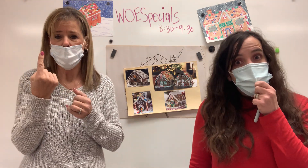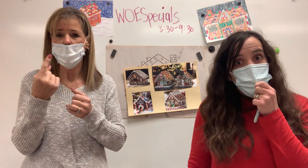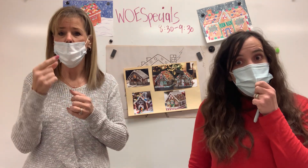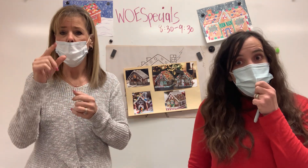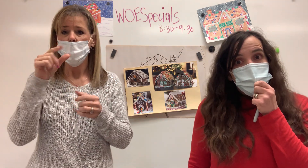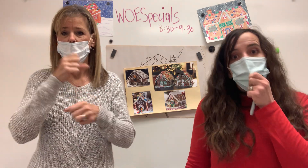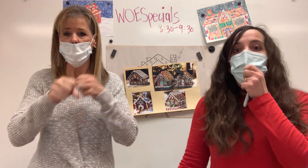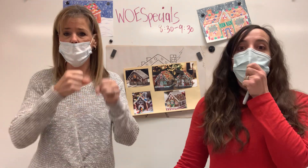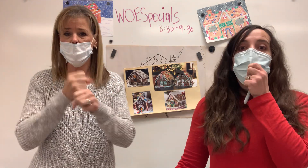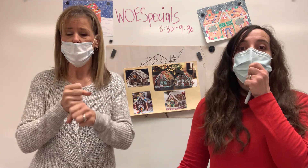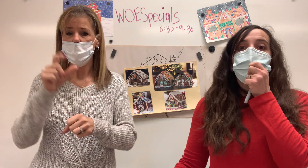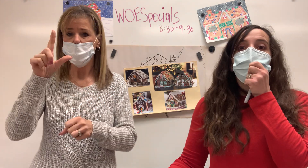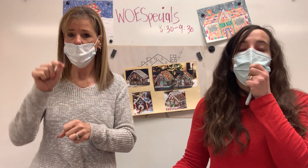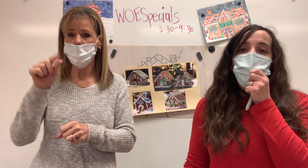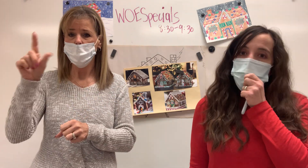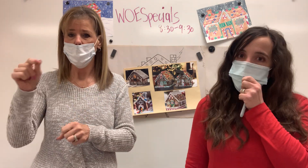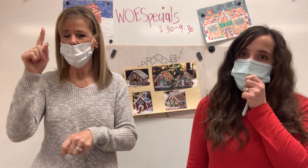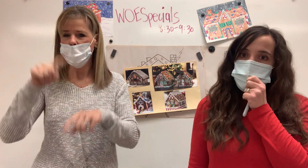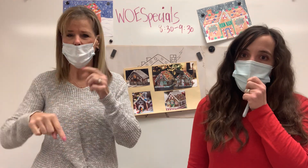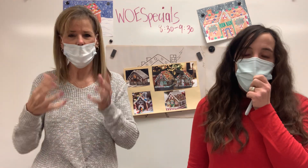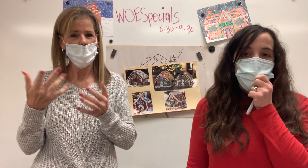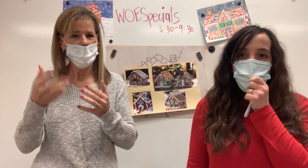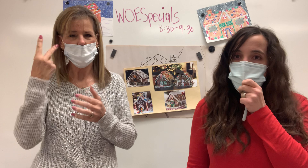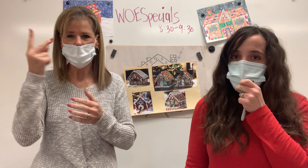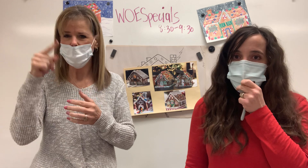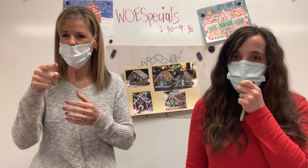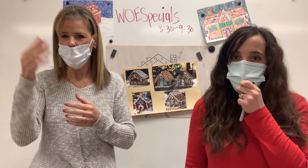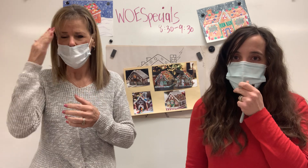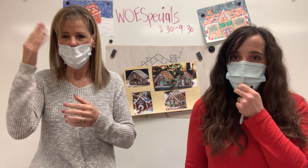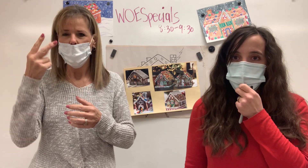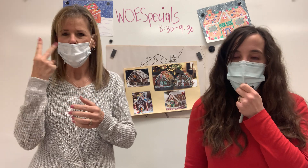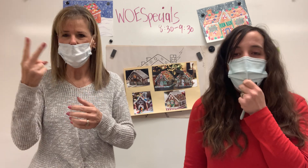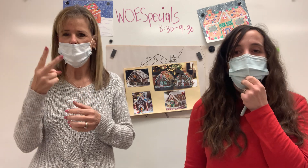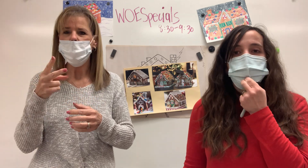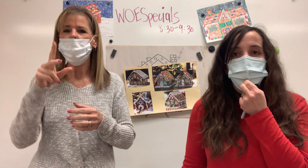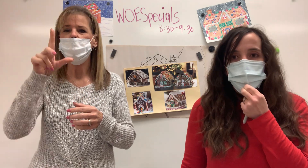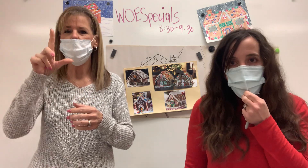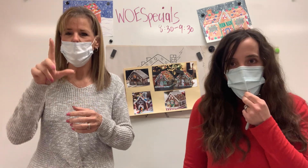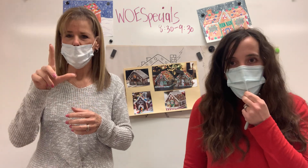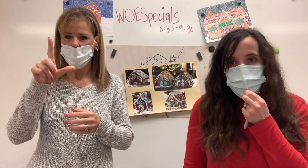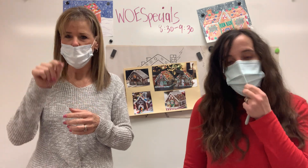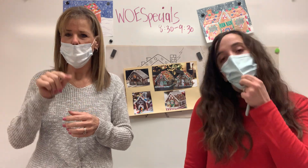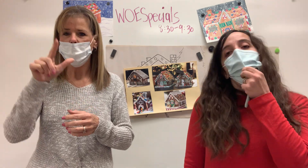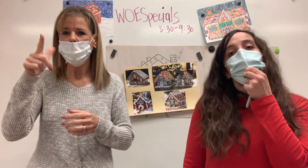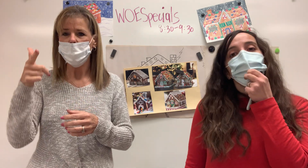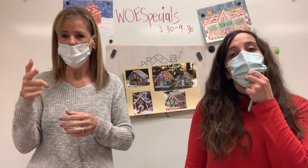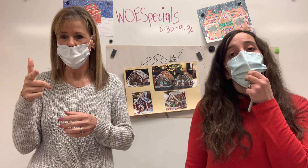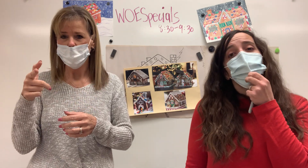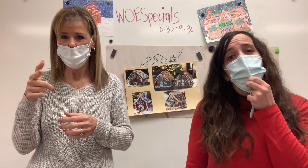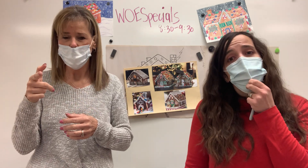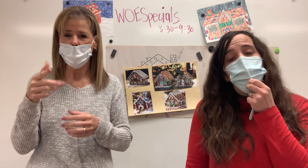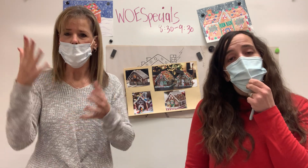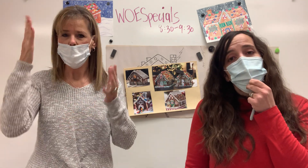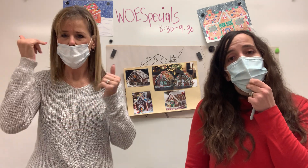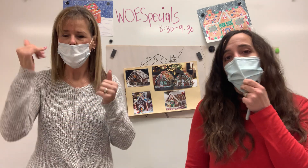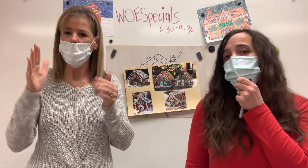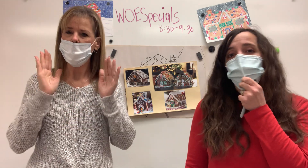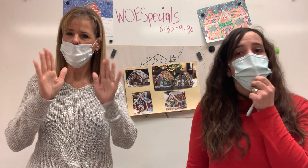2020. I cannot wait to see you. I know I'll see you in 2021. I cannot wait. I hope you have a wonderful break. I sure miss